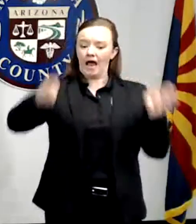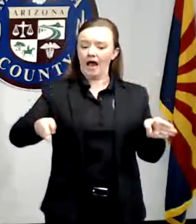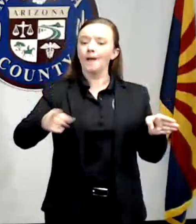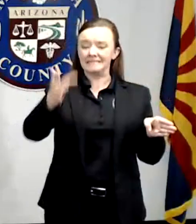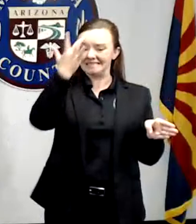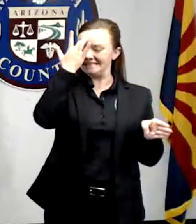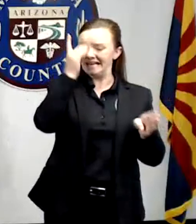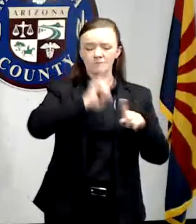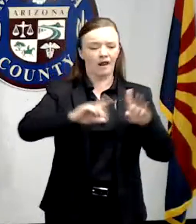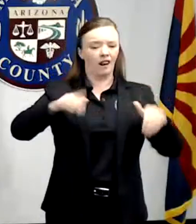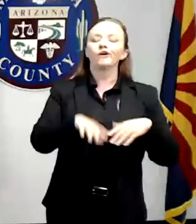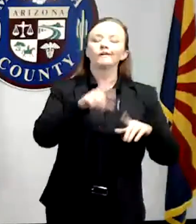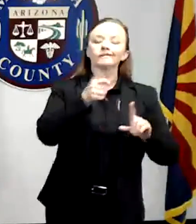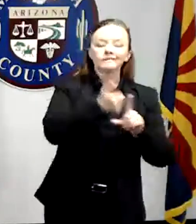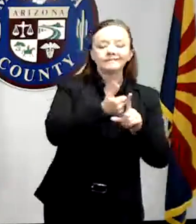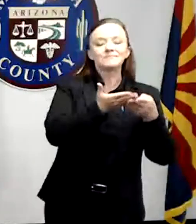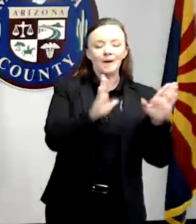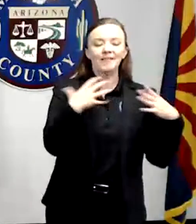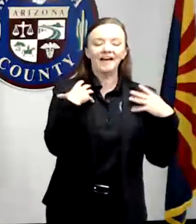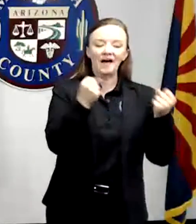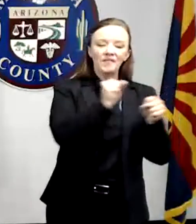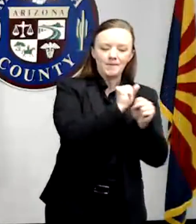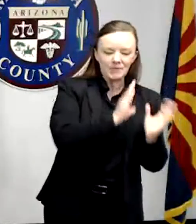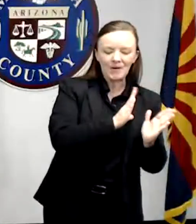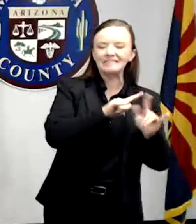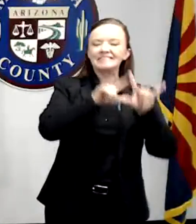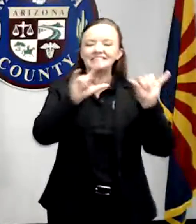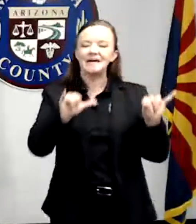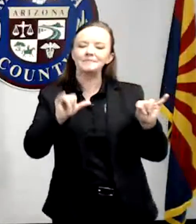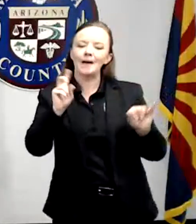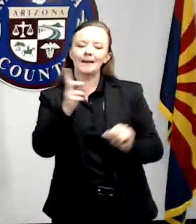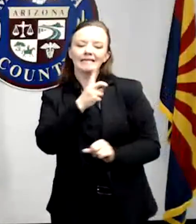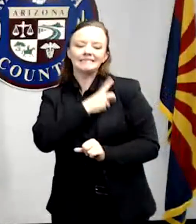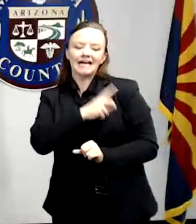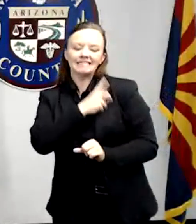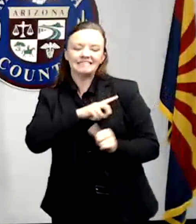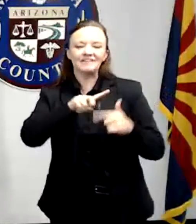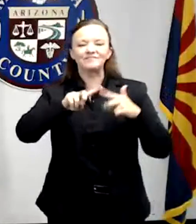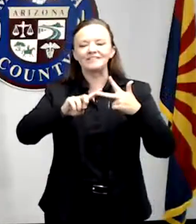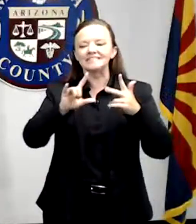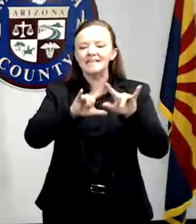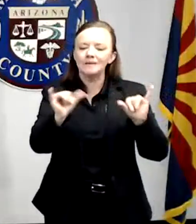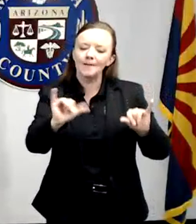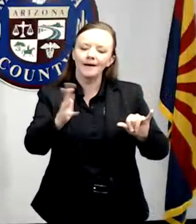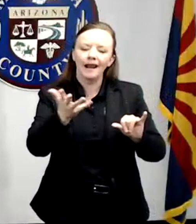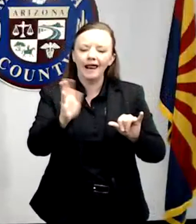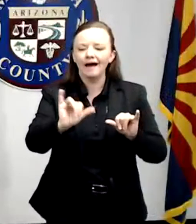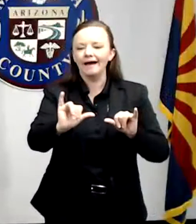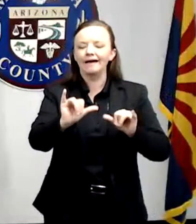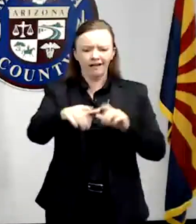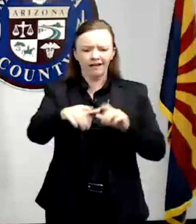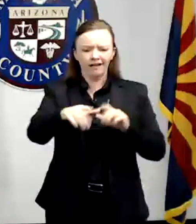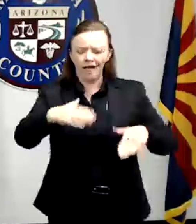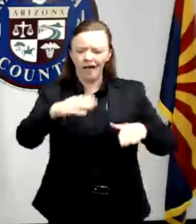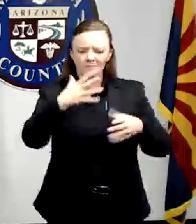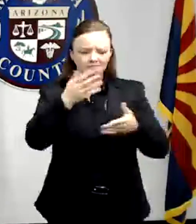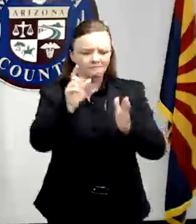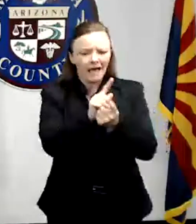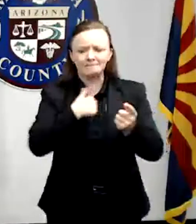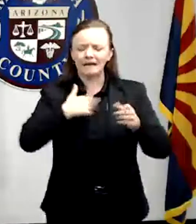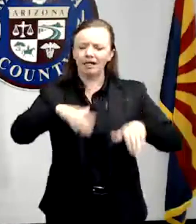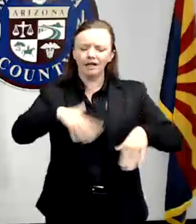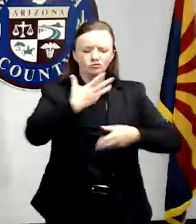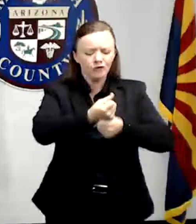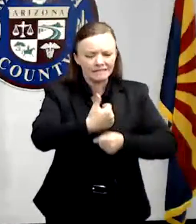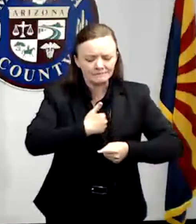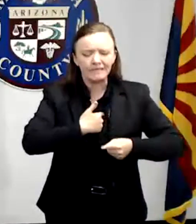many people they had. And part social worker, trying to establish rapport with this person that they've never possible